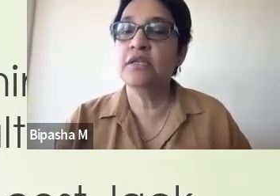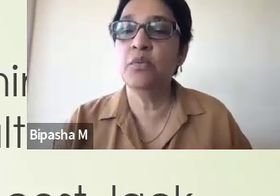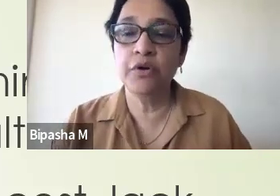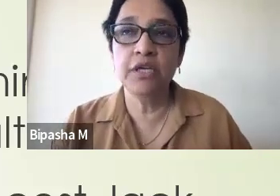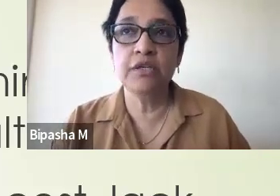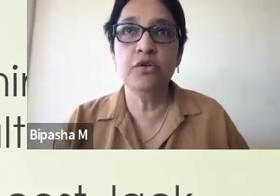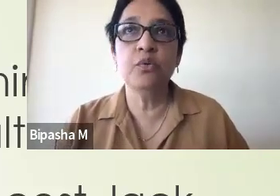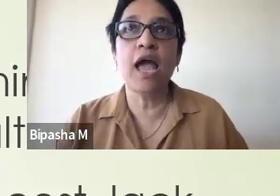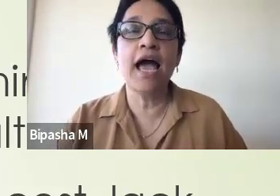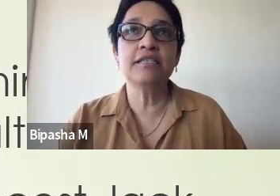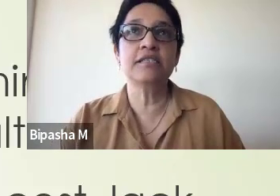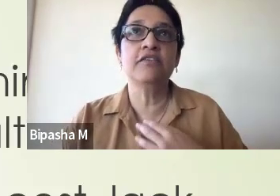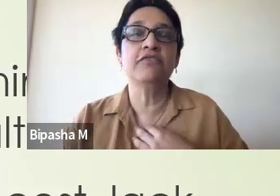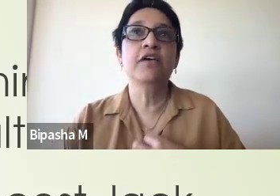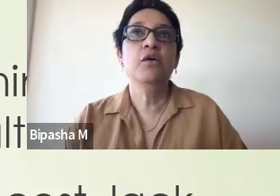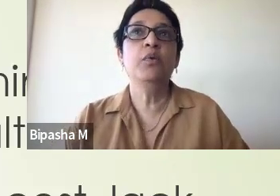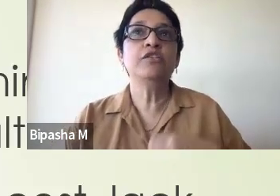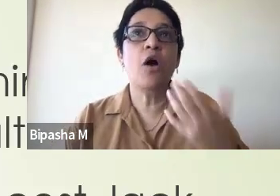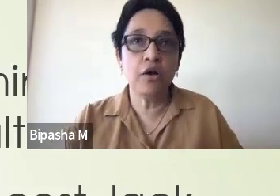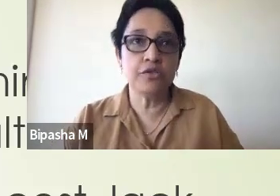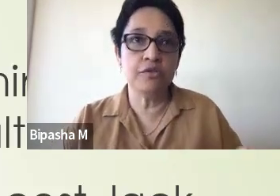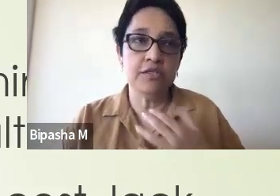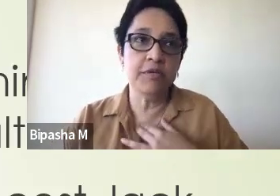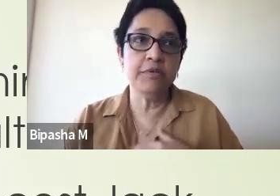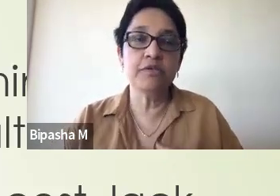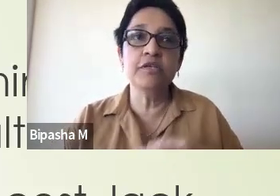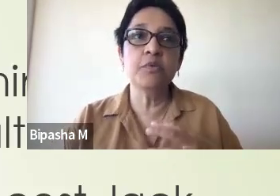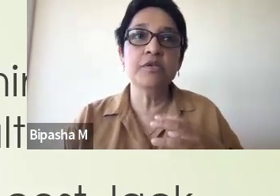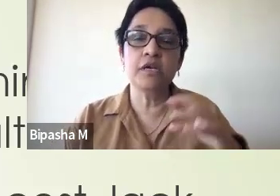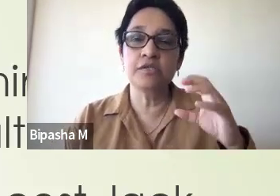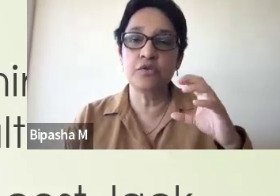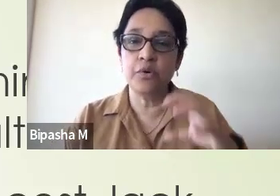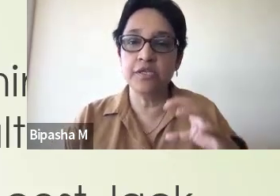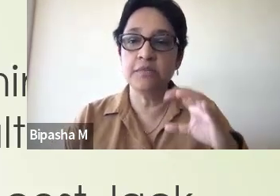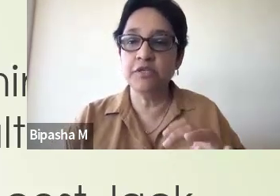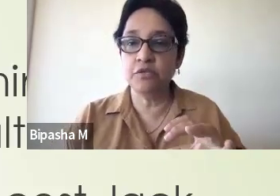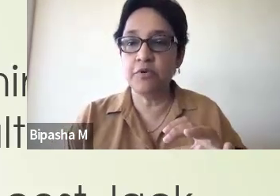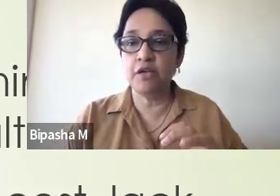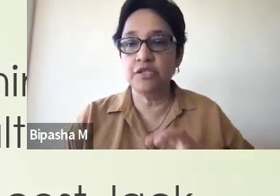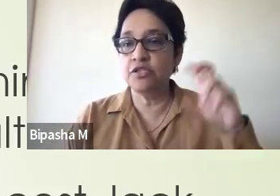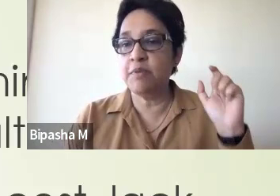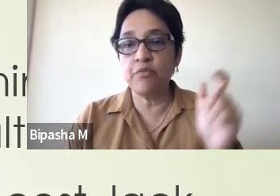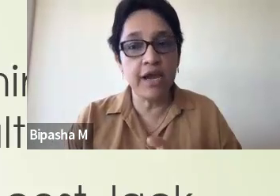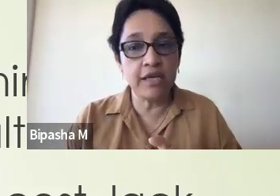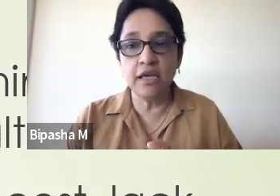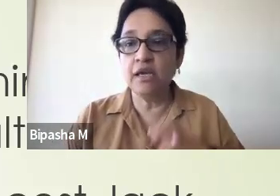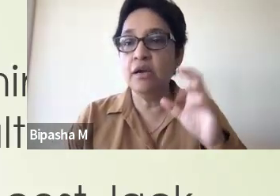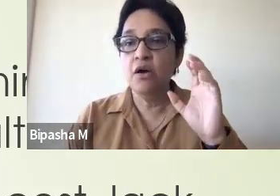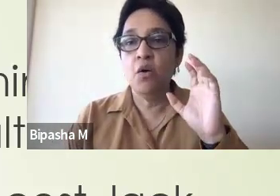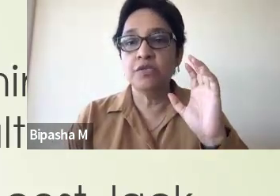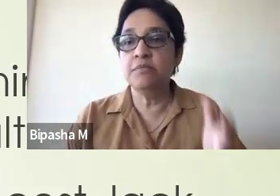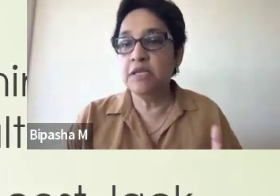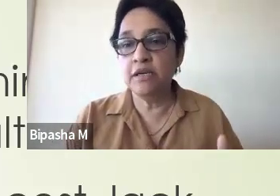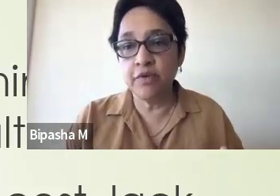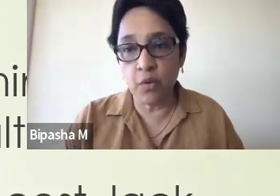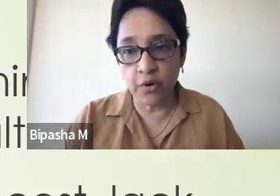also, Senator Warnick, you asked if we talked to these people. So this was a story submission project just by writing